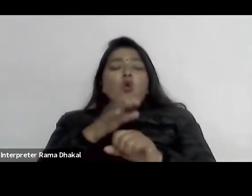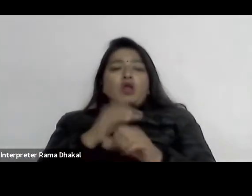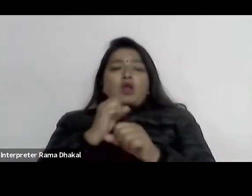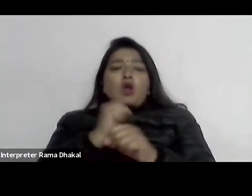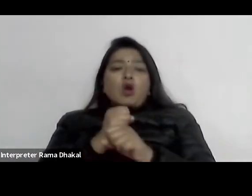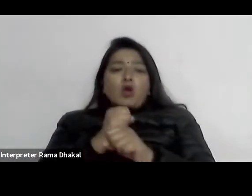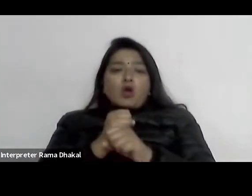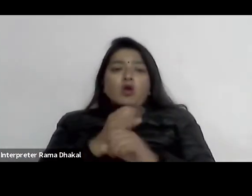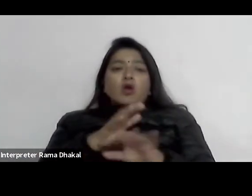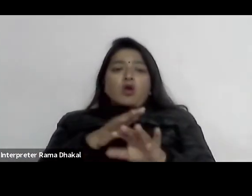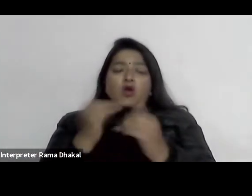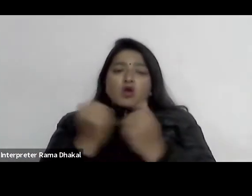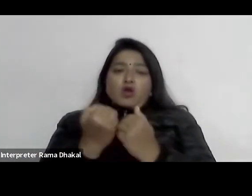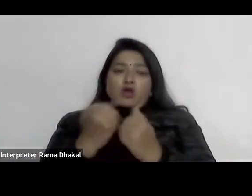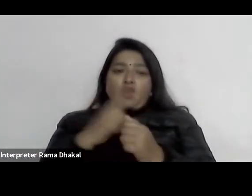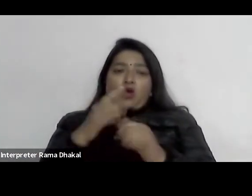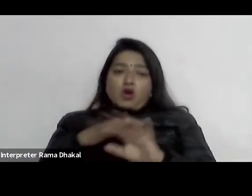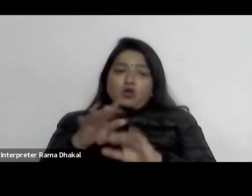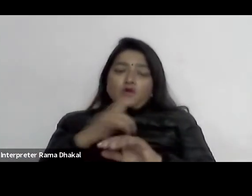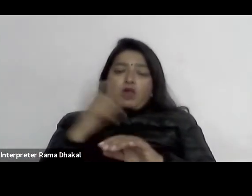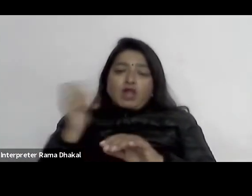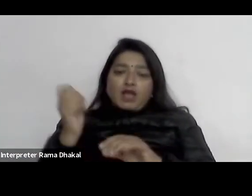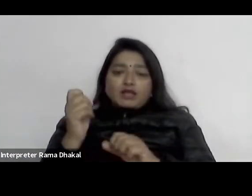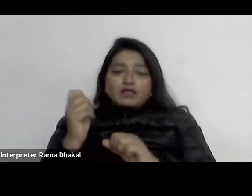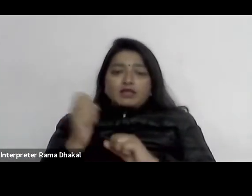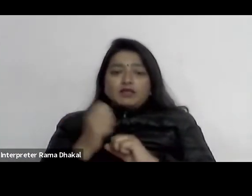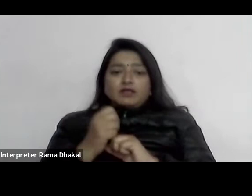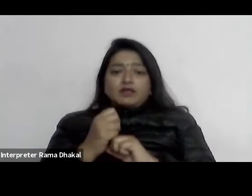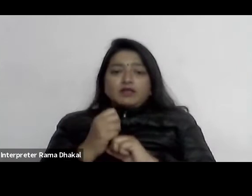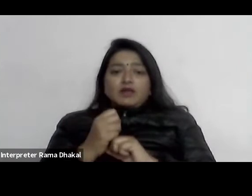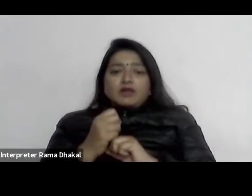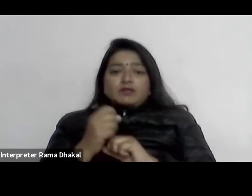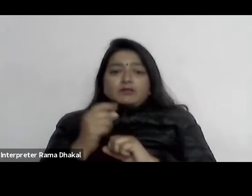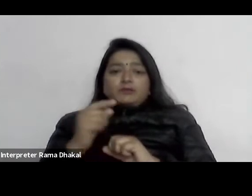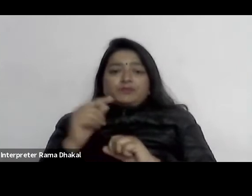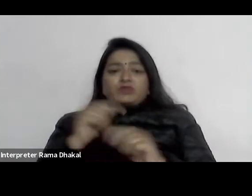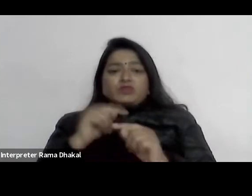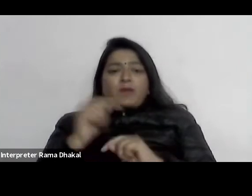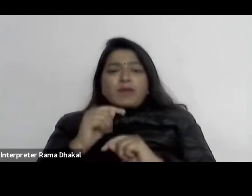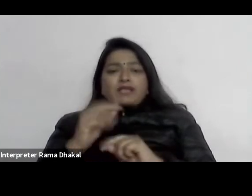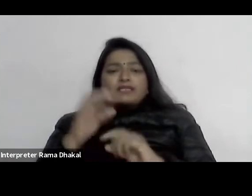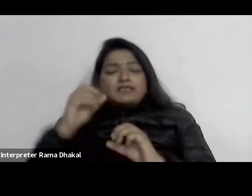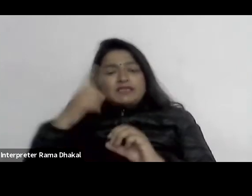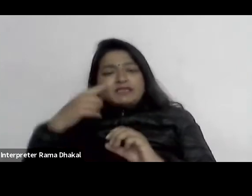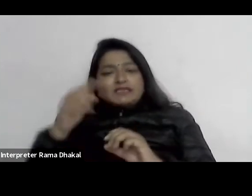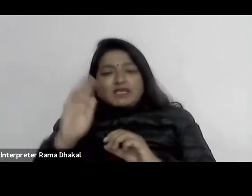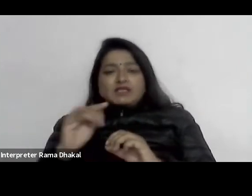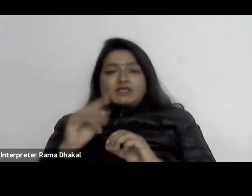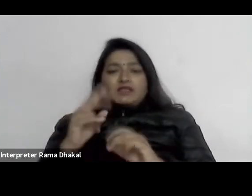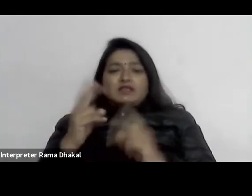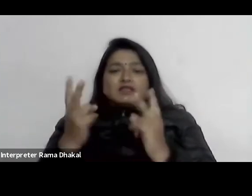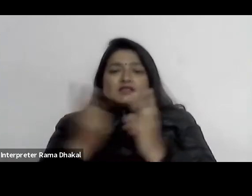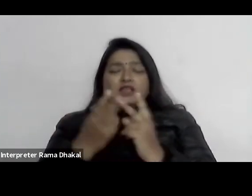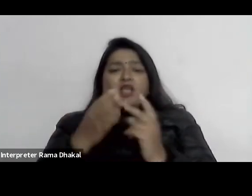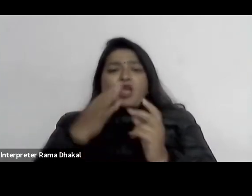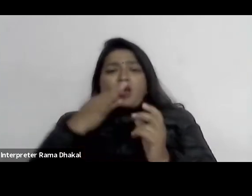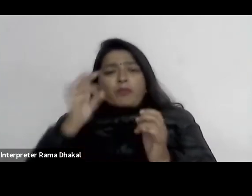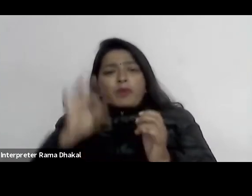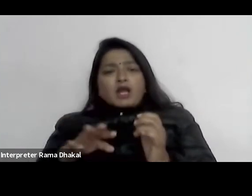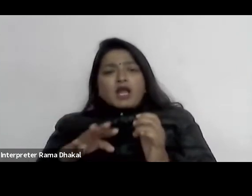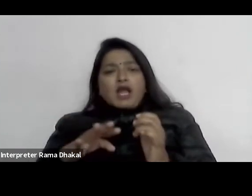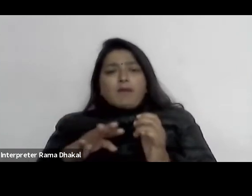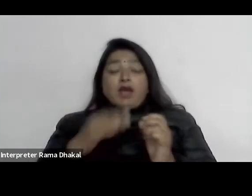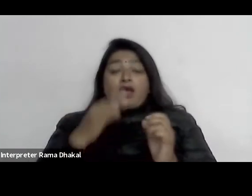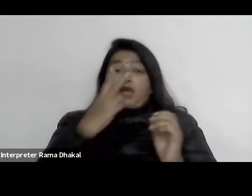curtailing demand, which may be okay in some ideal world, just go against the lived reality of